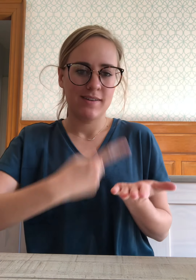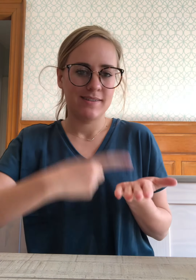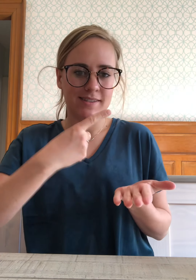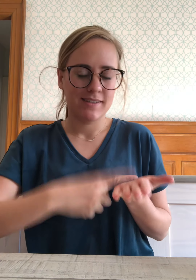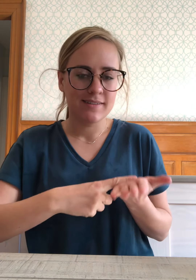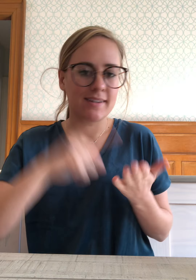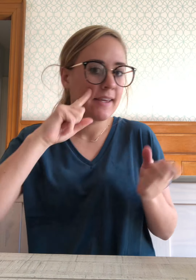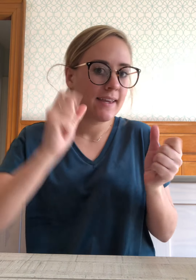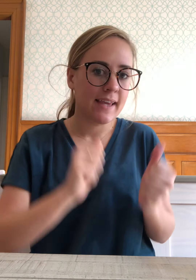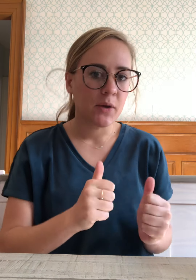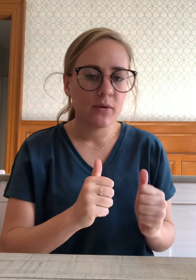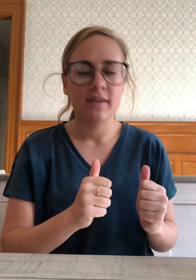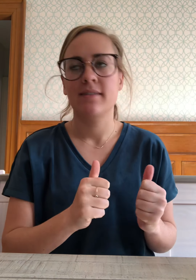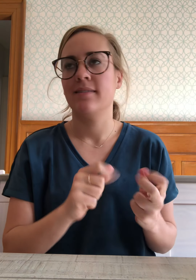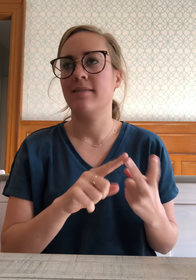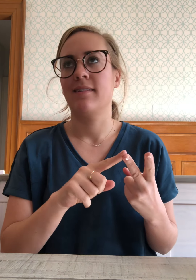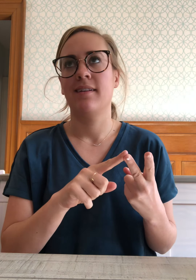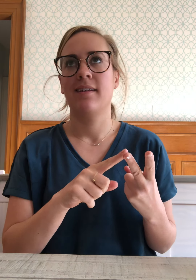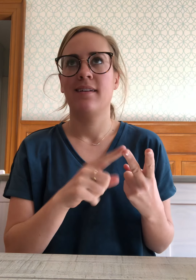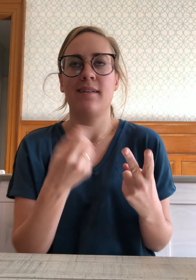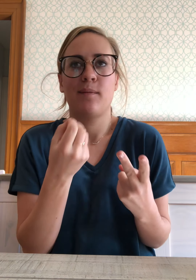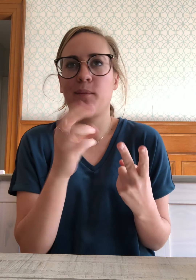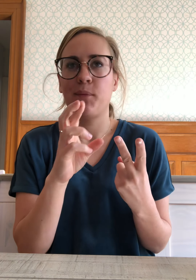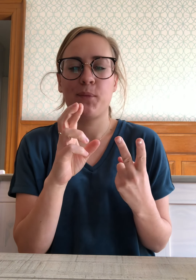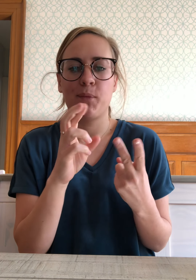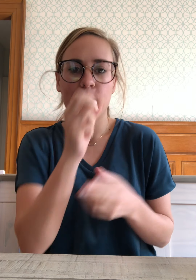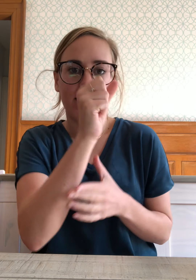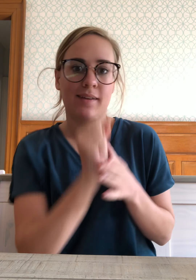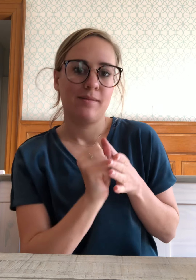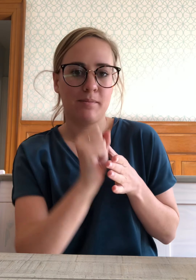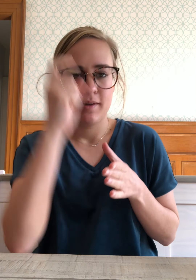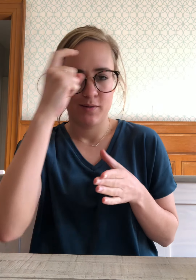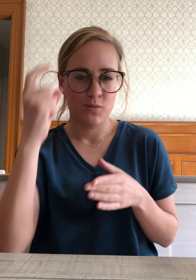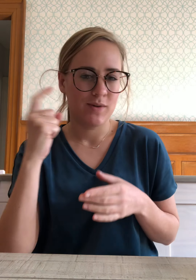teeth or extractions of impacted wisdom teeth.